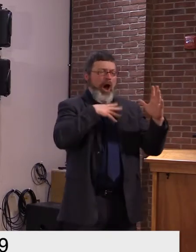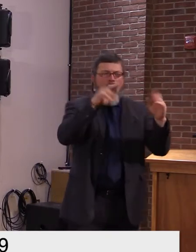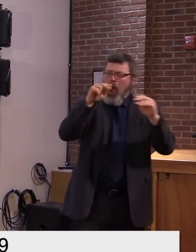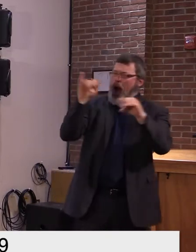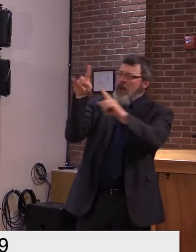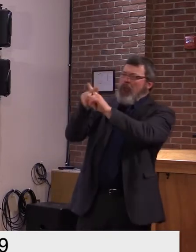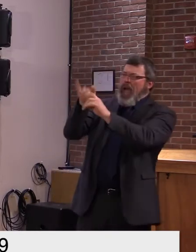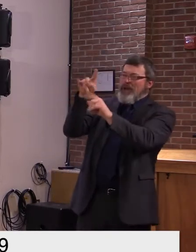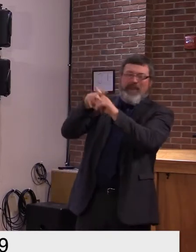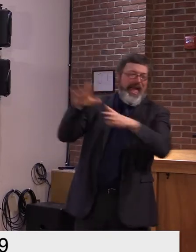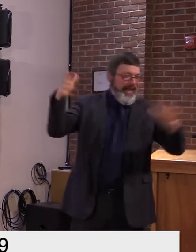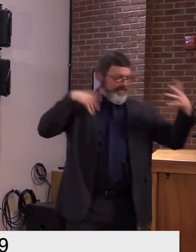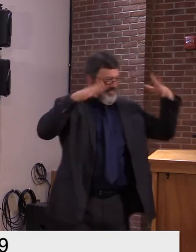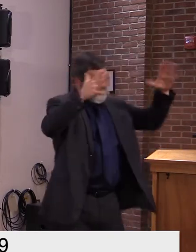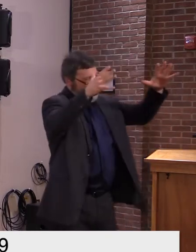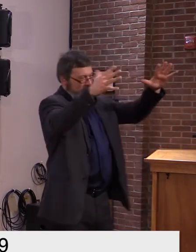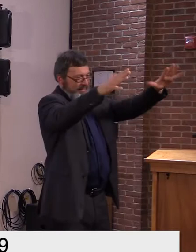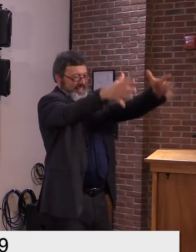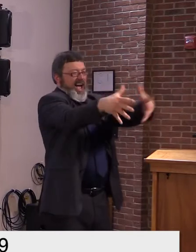Don't they want the best of the talk?